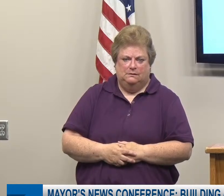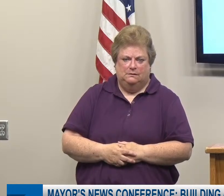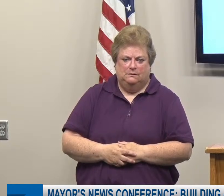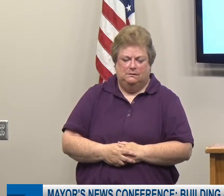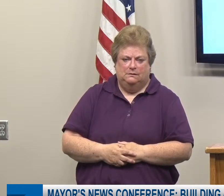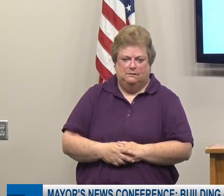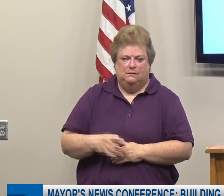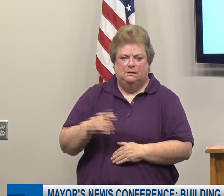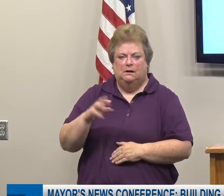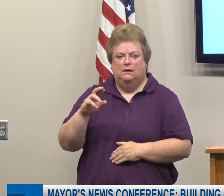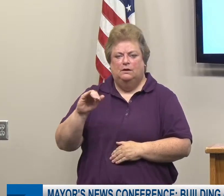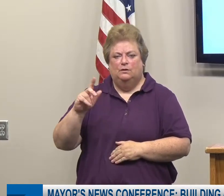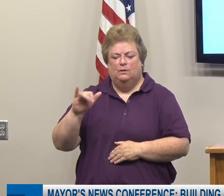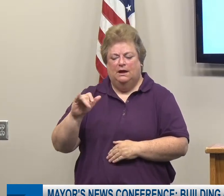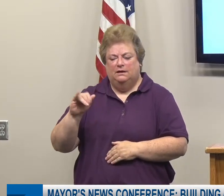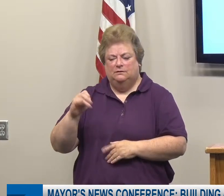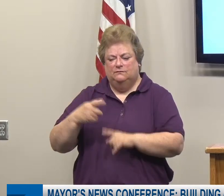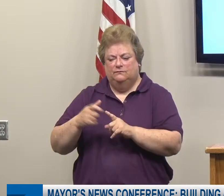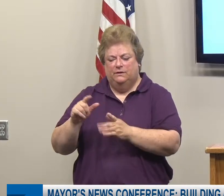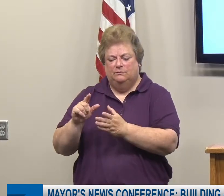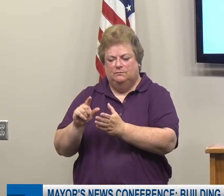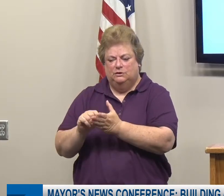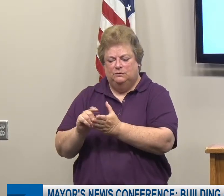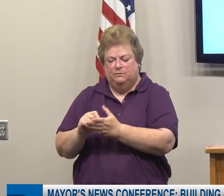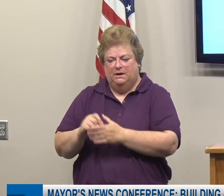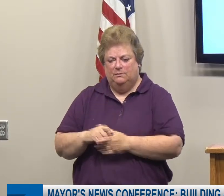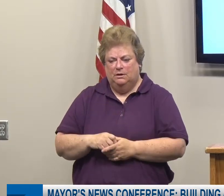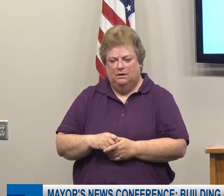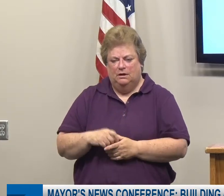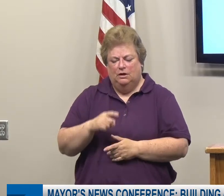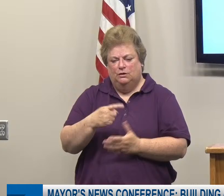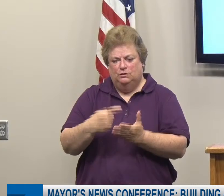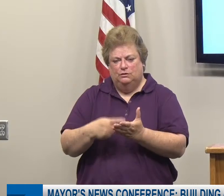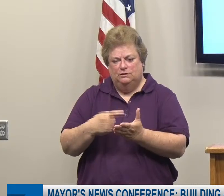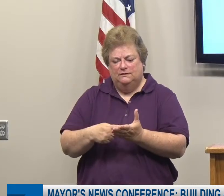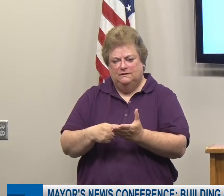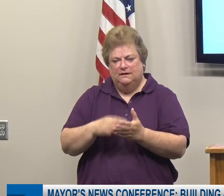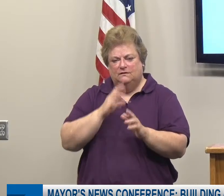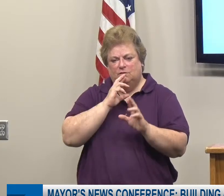Mayor, as you discussed the response to the